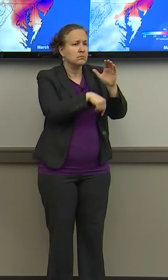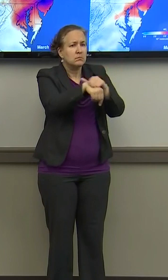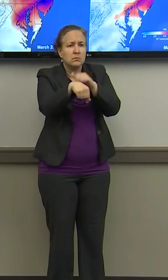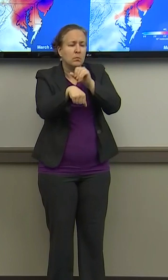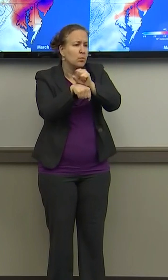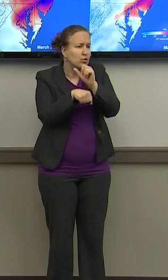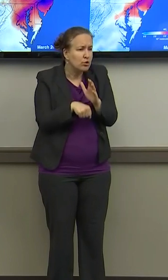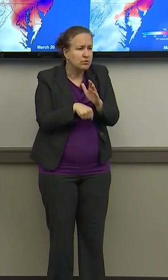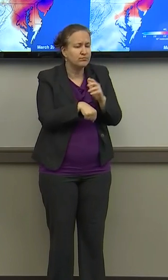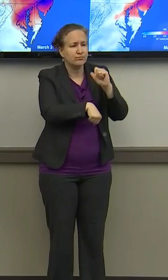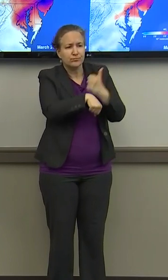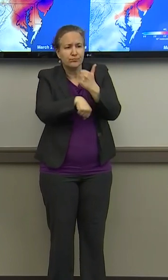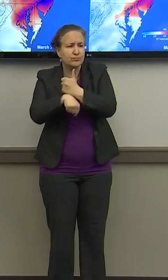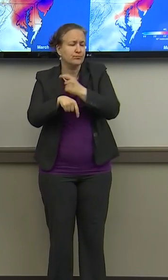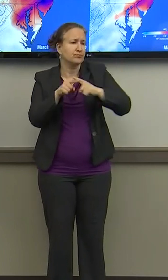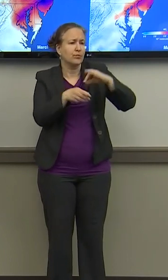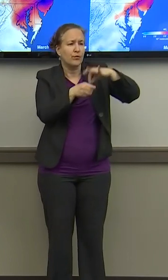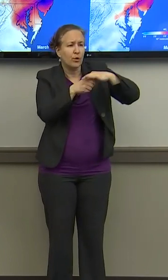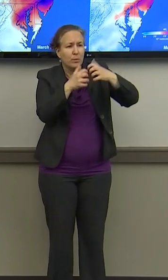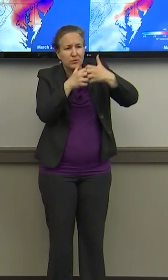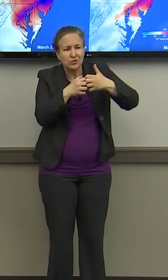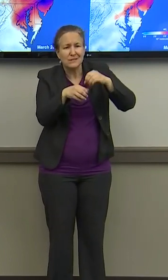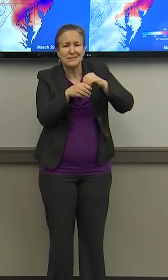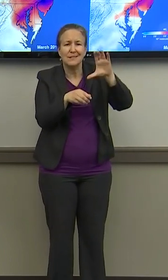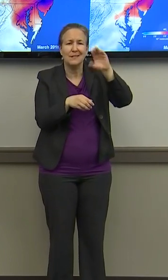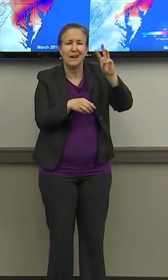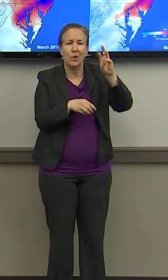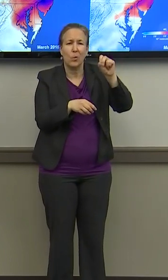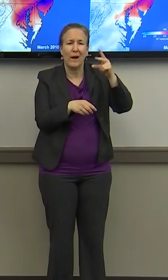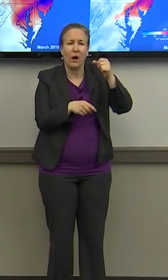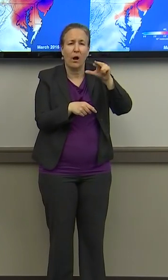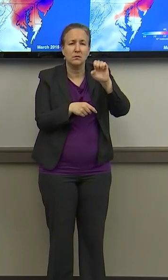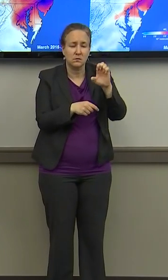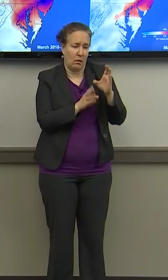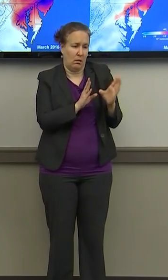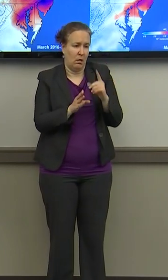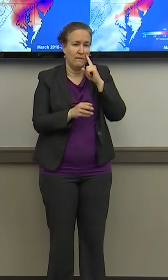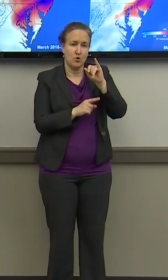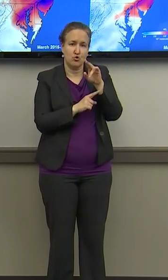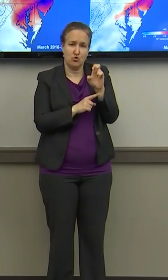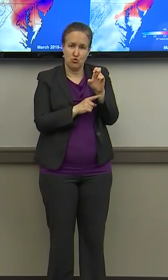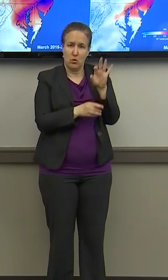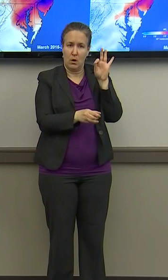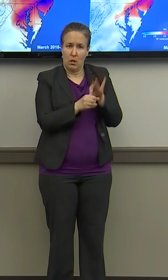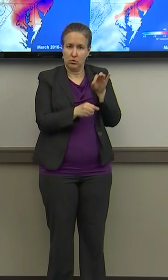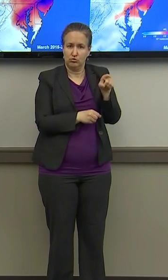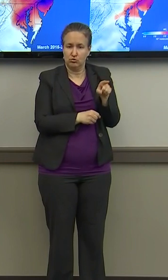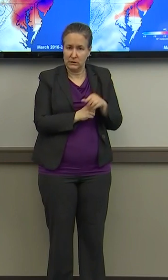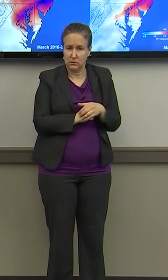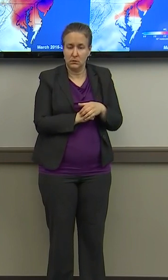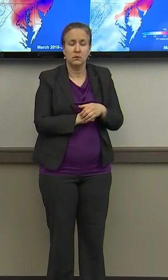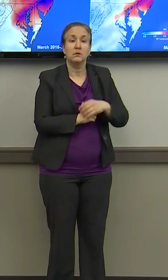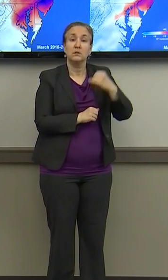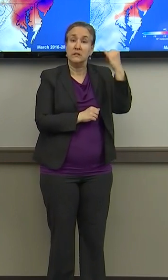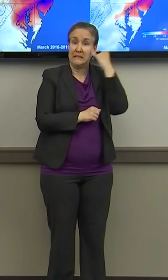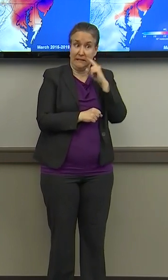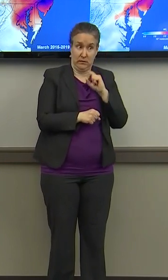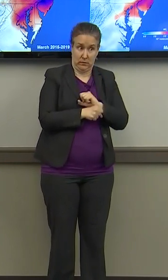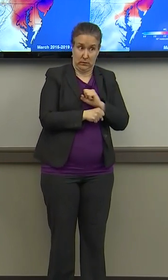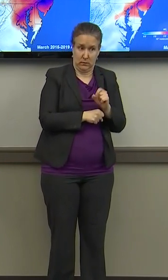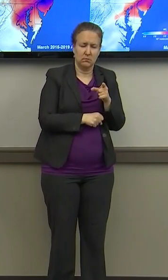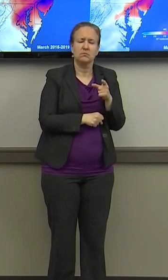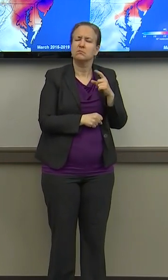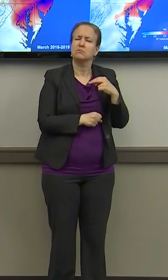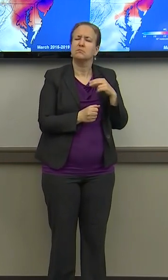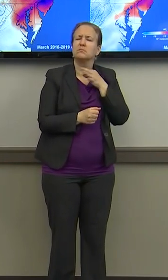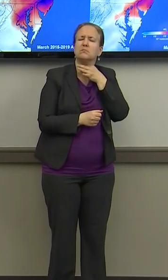to assemble voting machines at the county warehouse in preparation for the June primary election. If that is so, how